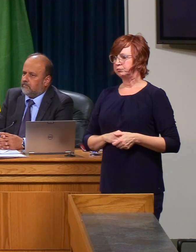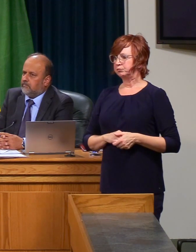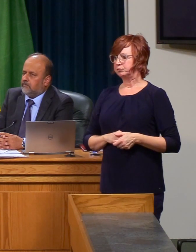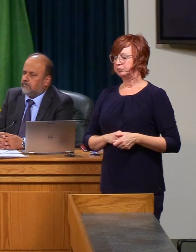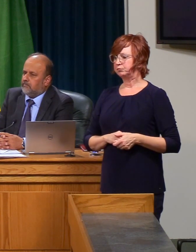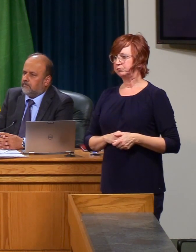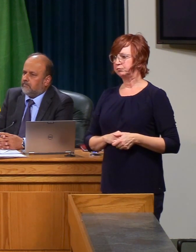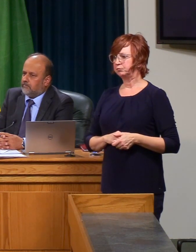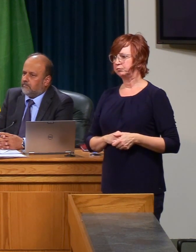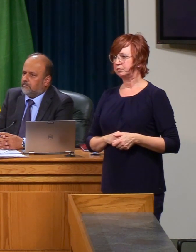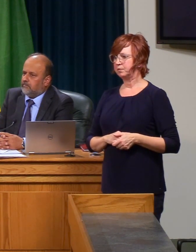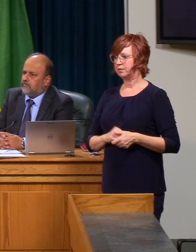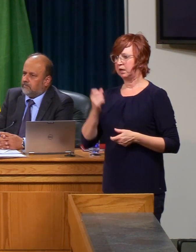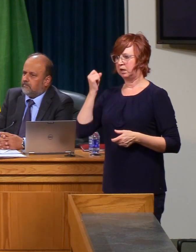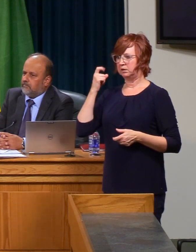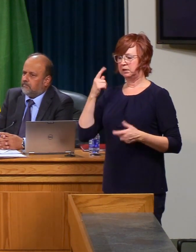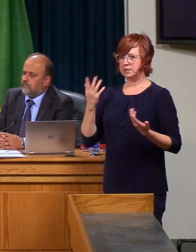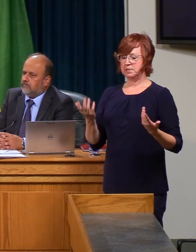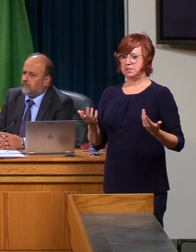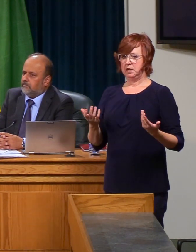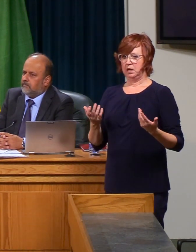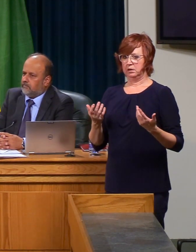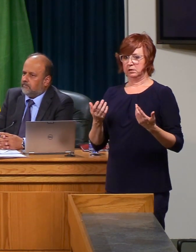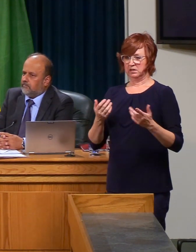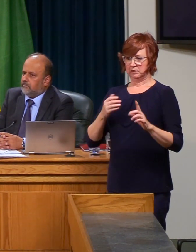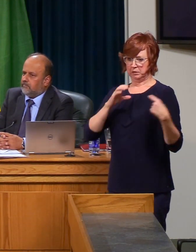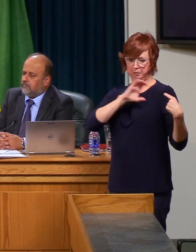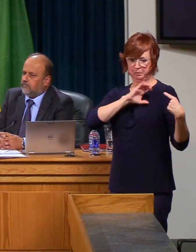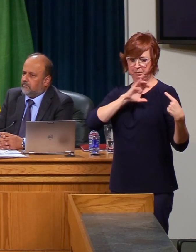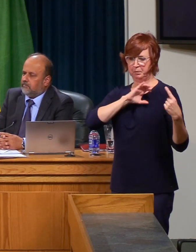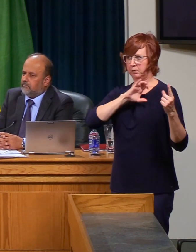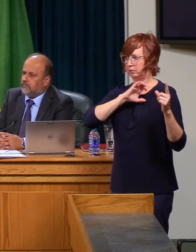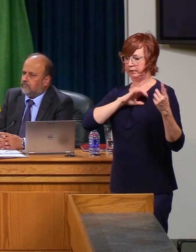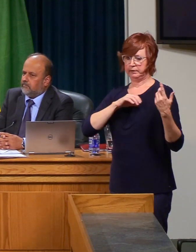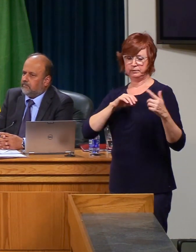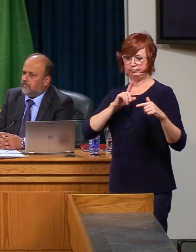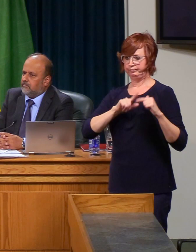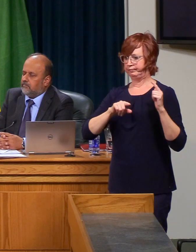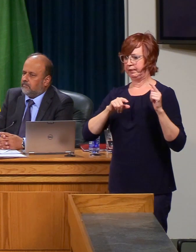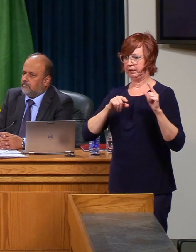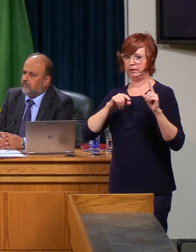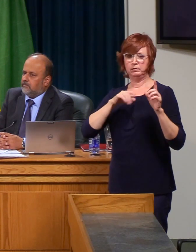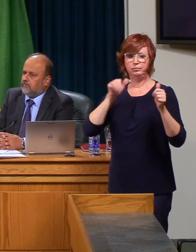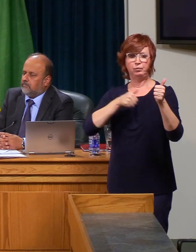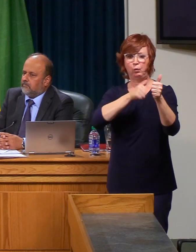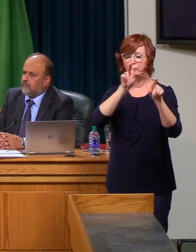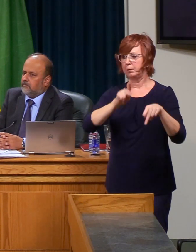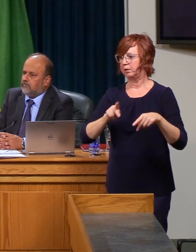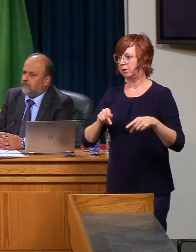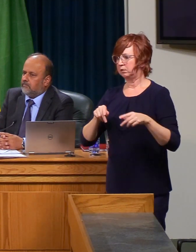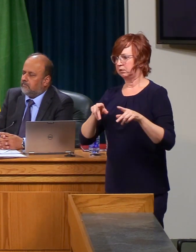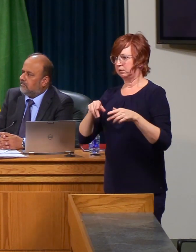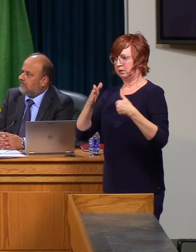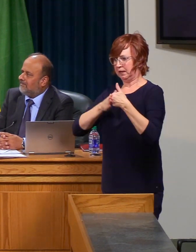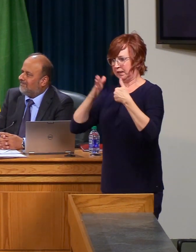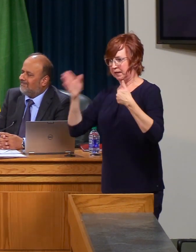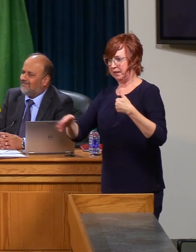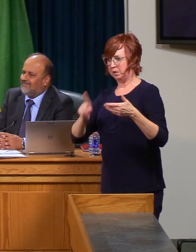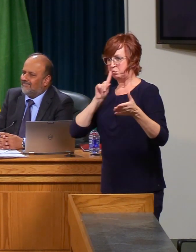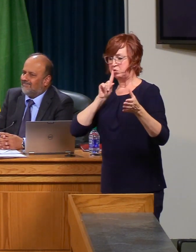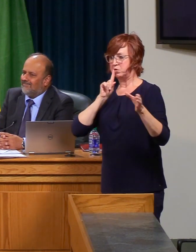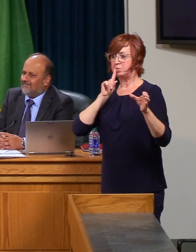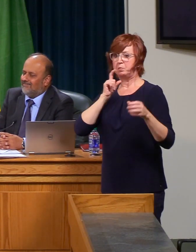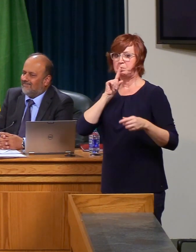police can't be everywhere, so are you expecting people to snitch on their neighbors and relatives? No, I'm expecting people to